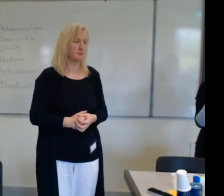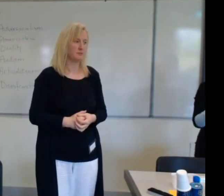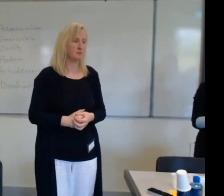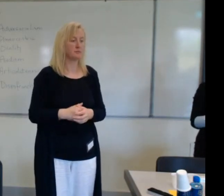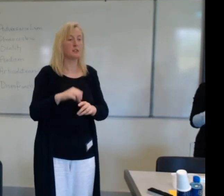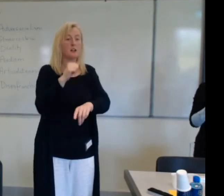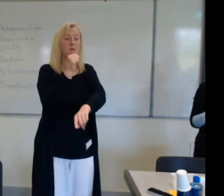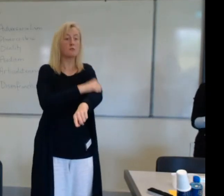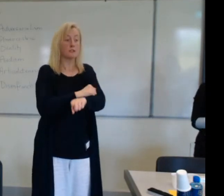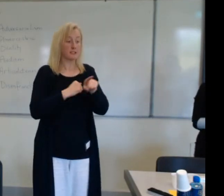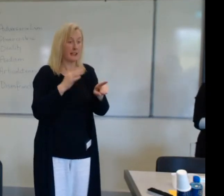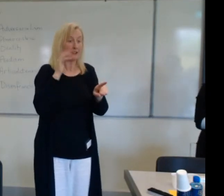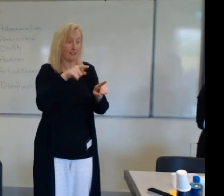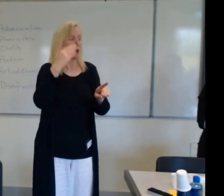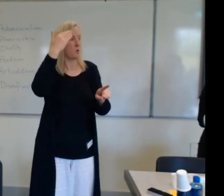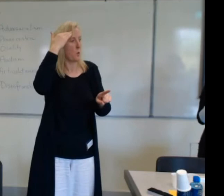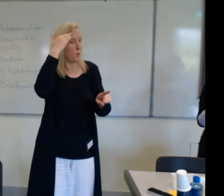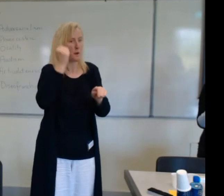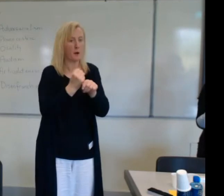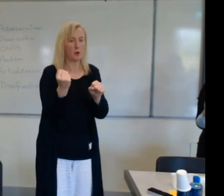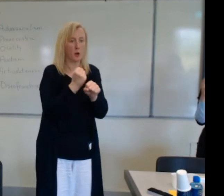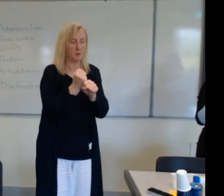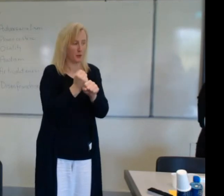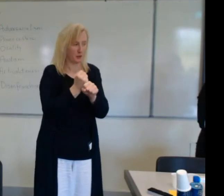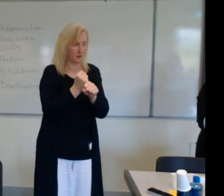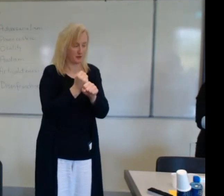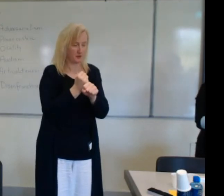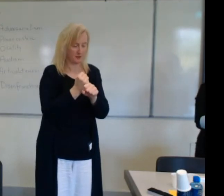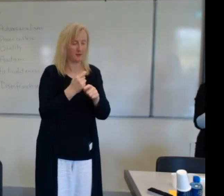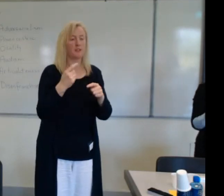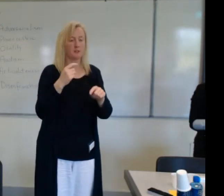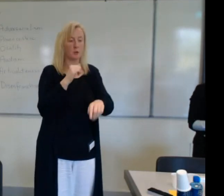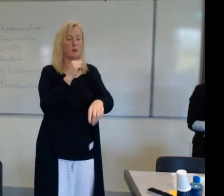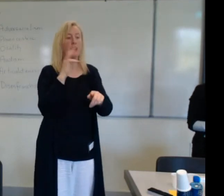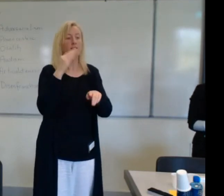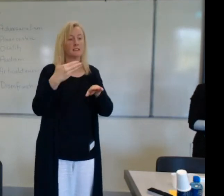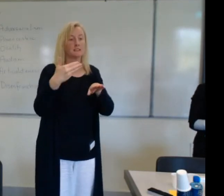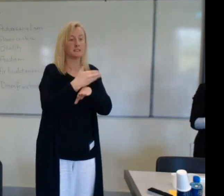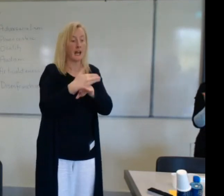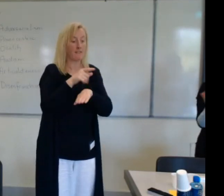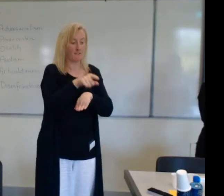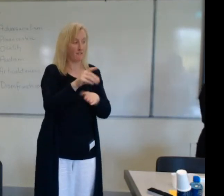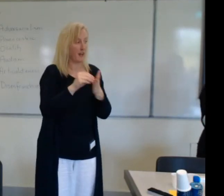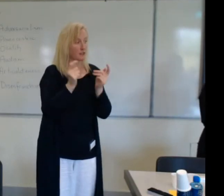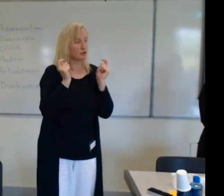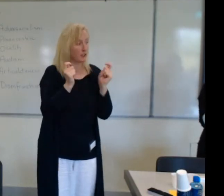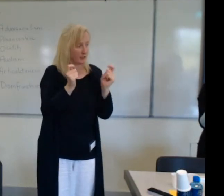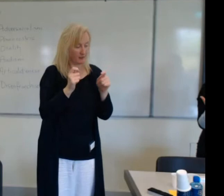the number, if the staff within prison are trained, and if they are in contact with other